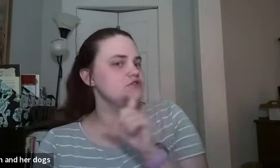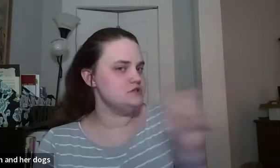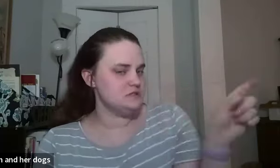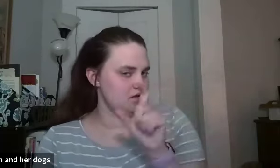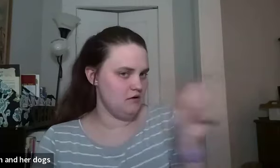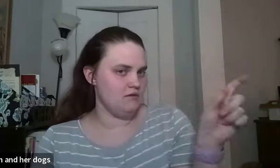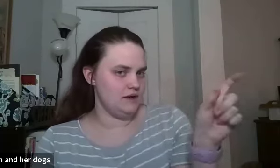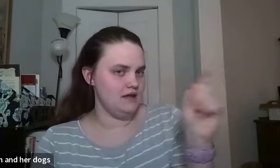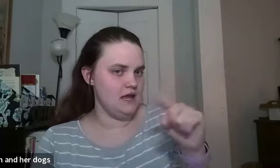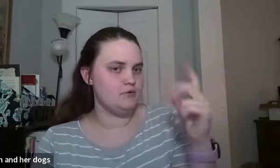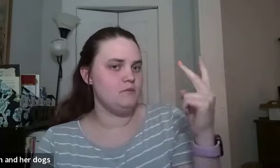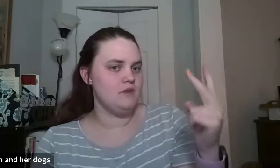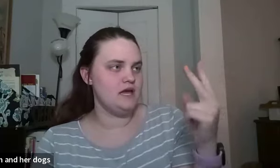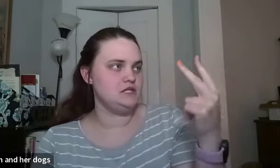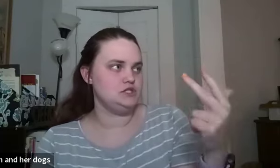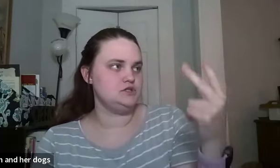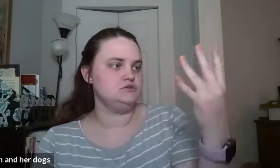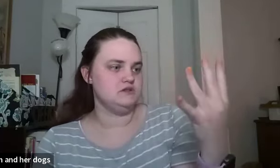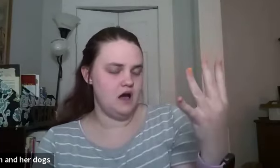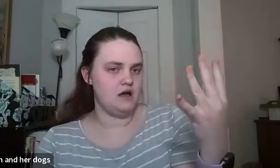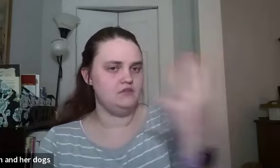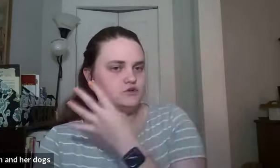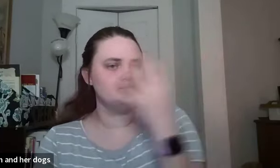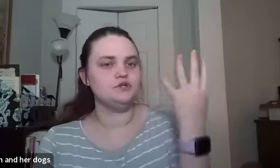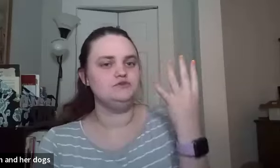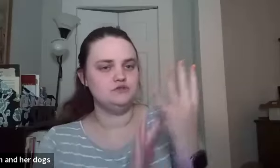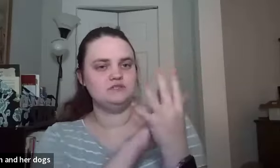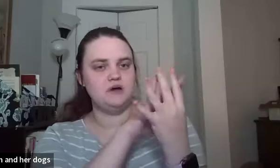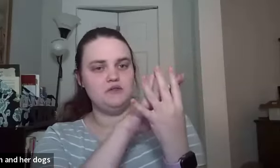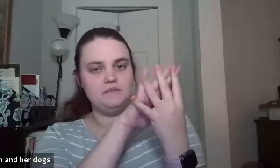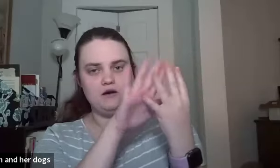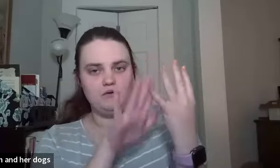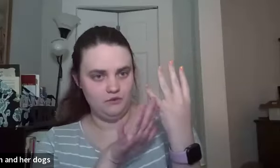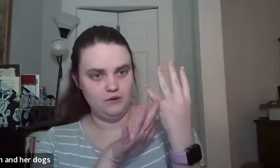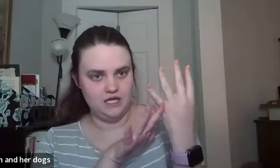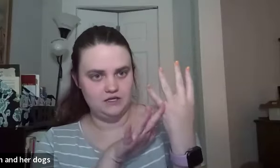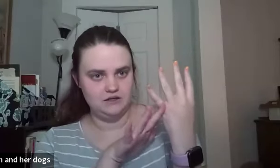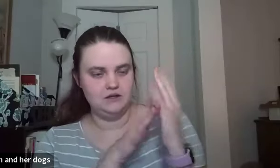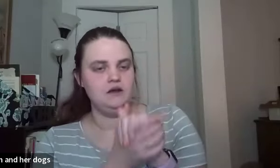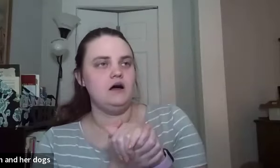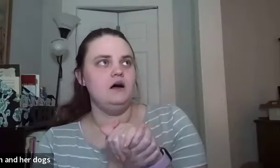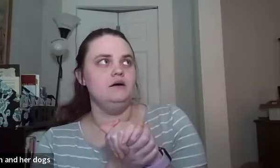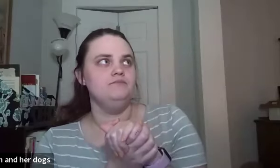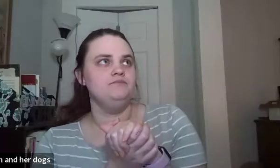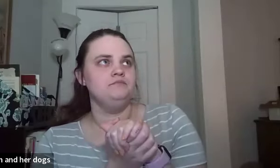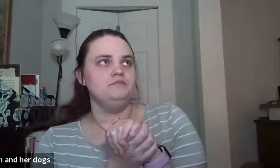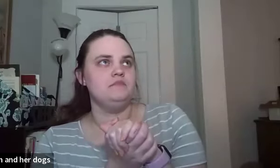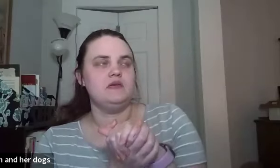do spell it all the way. April, May, June, July. Those 4 you do spell them out all the way. And then